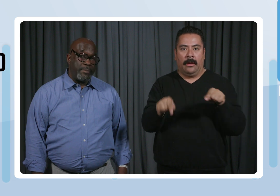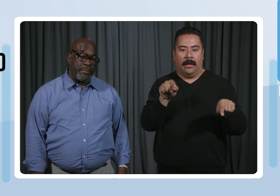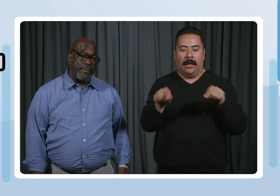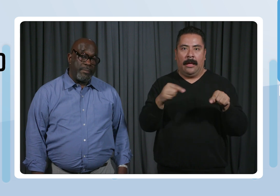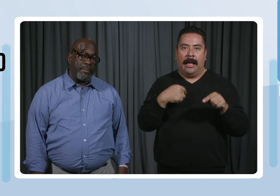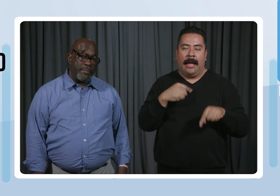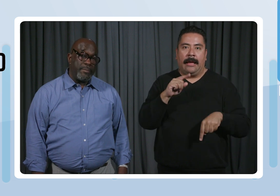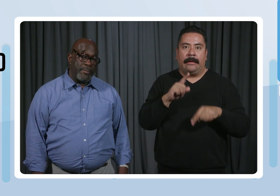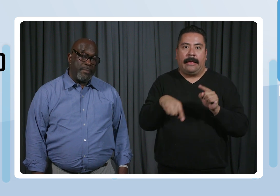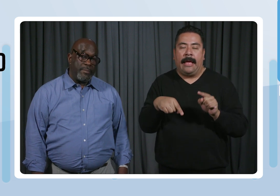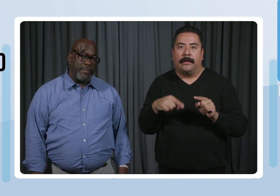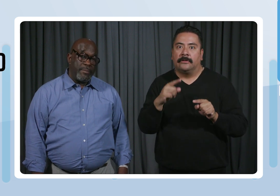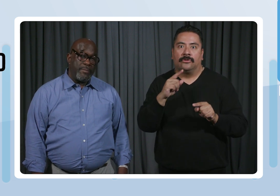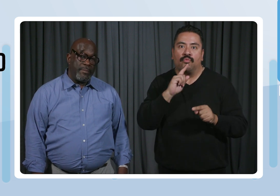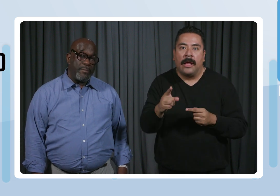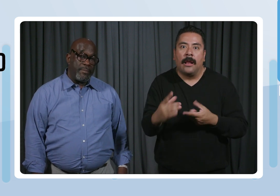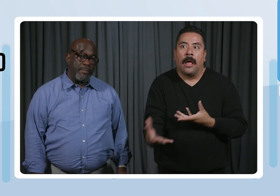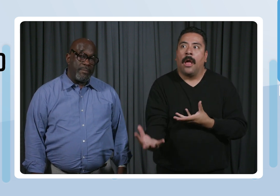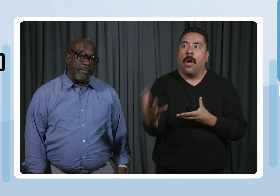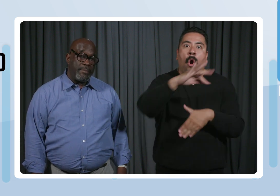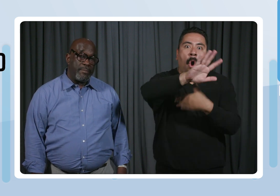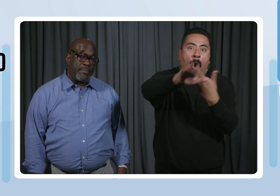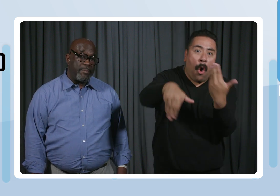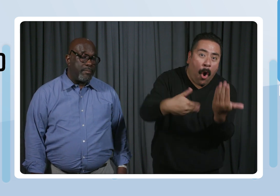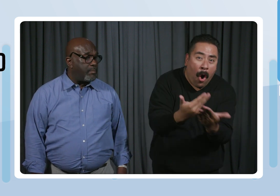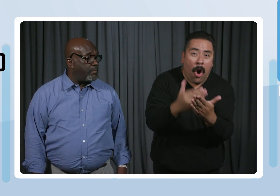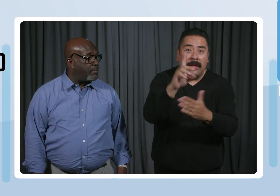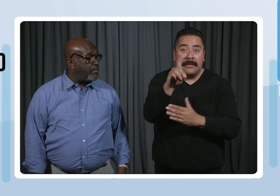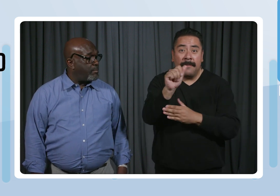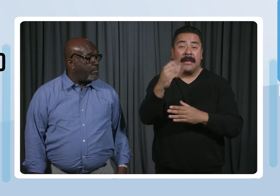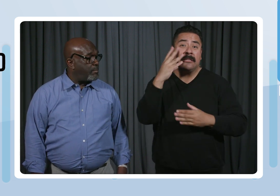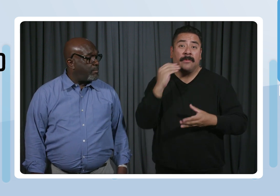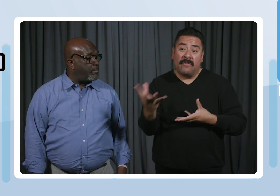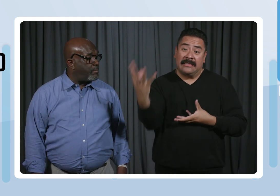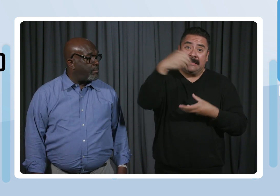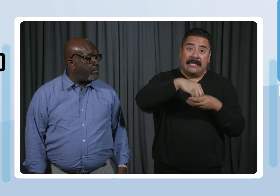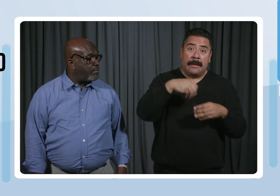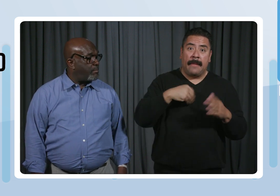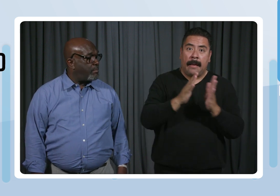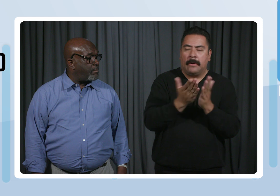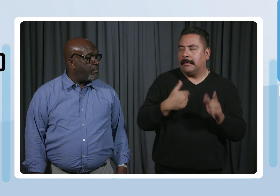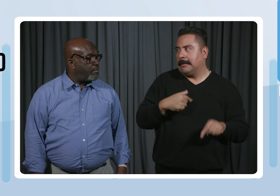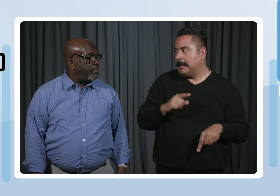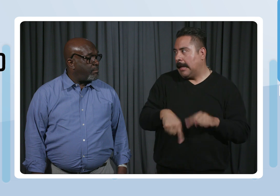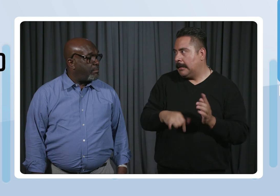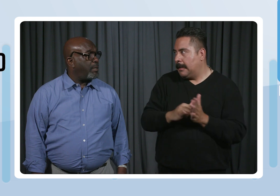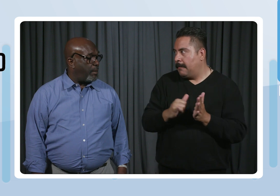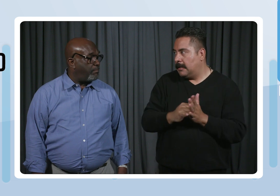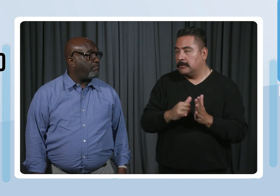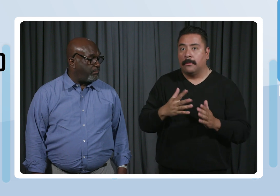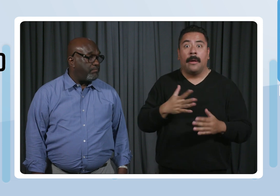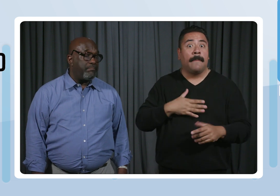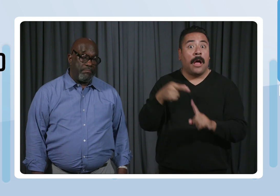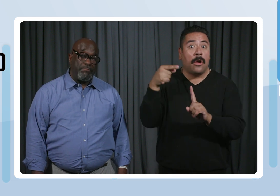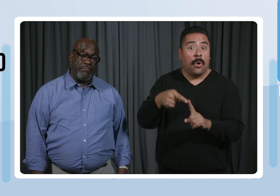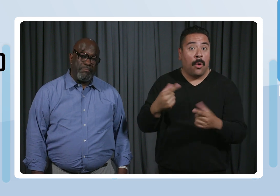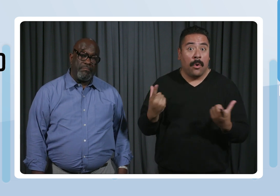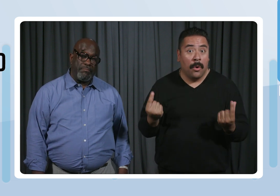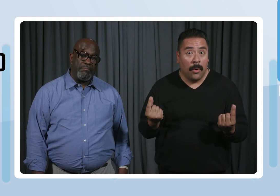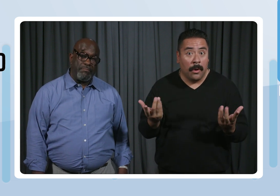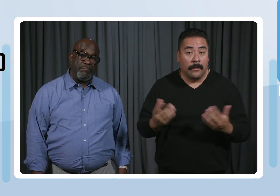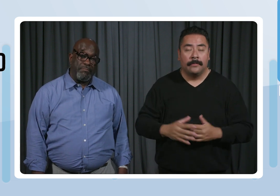me to encompass the whole of any disability experience in my book. My goal instead was